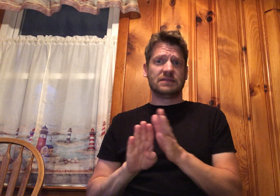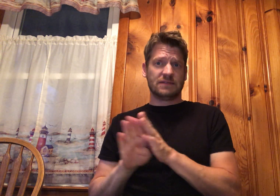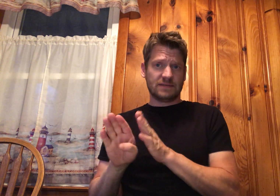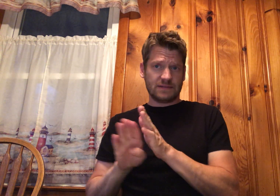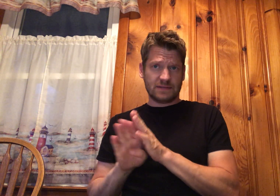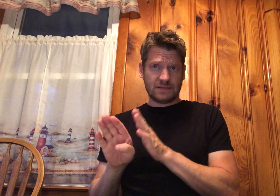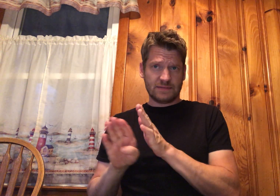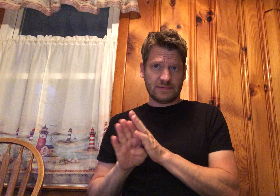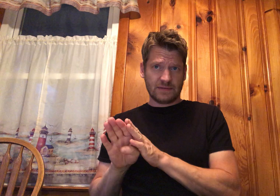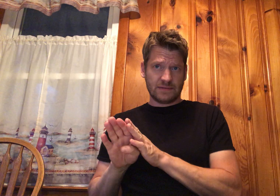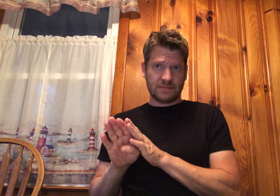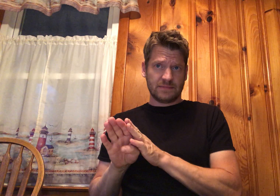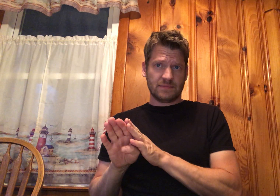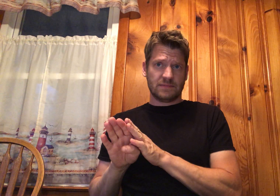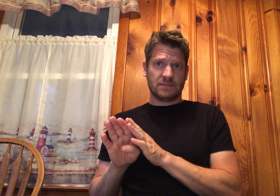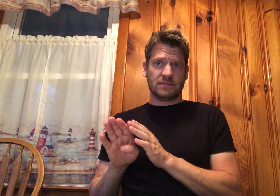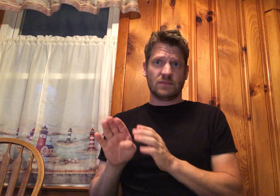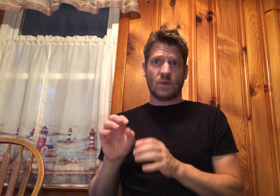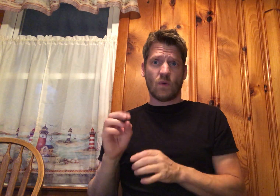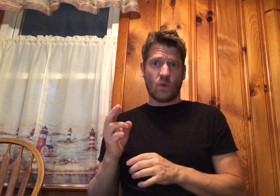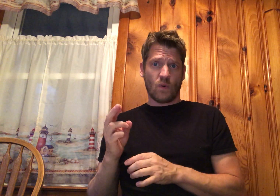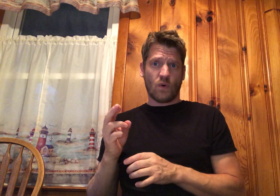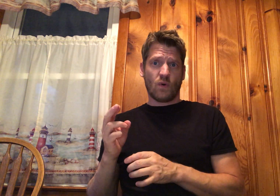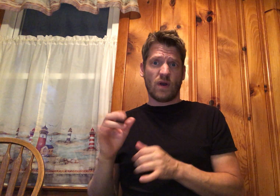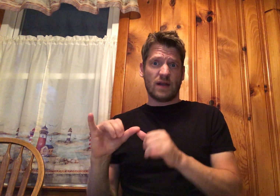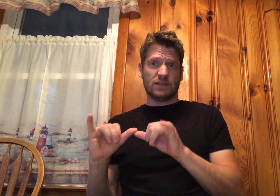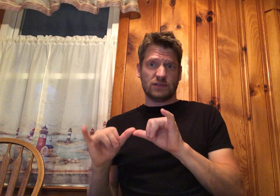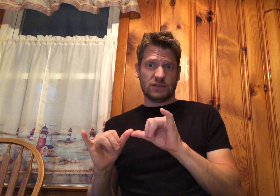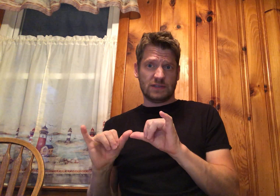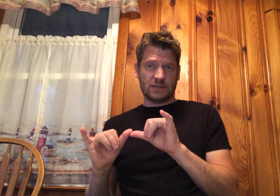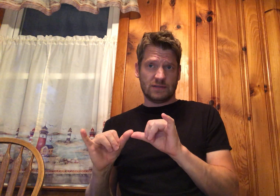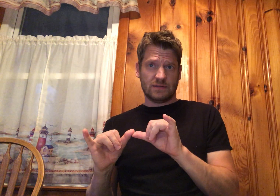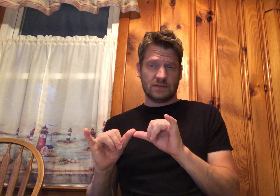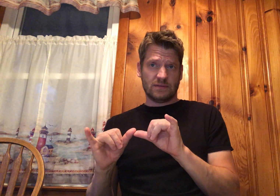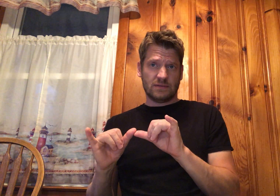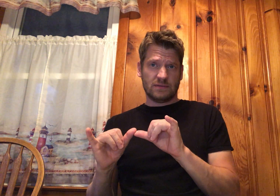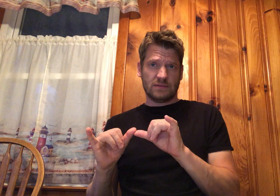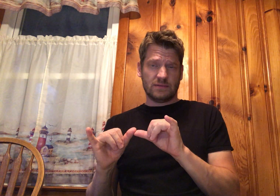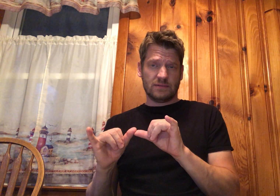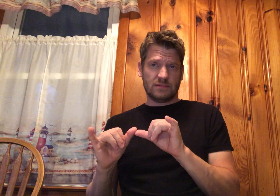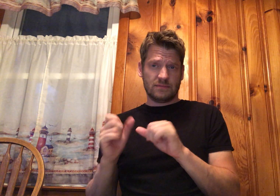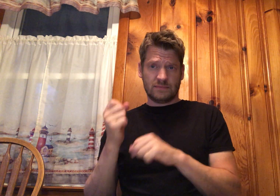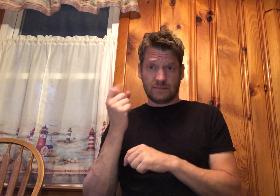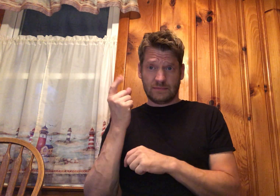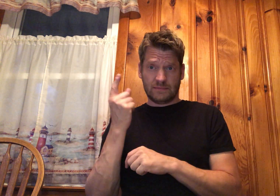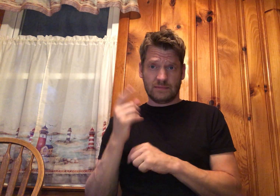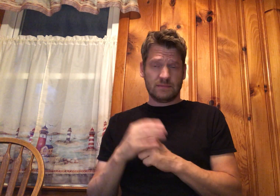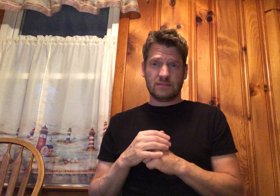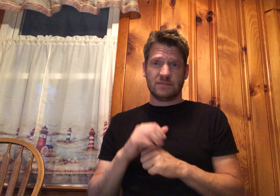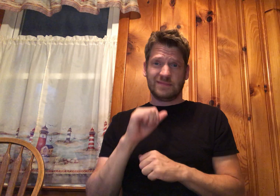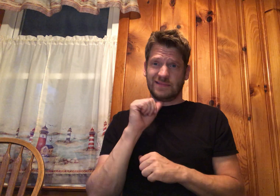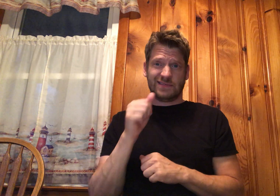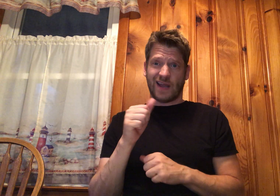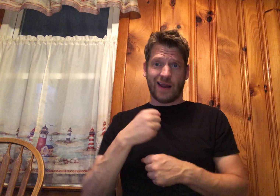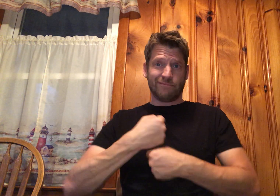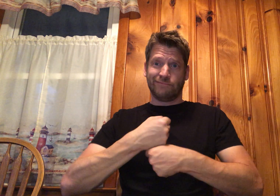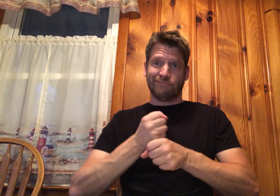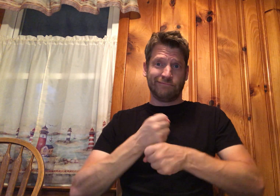developed or engineered. It is not manufactured. It